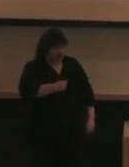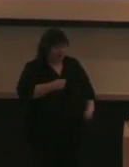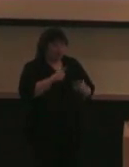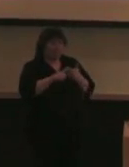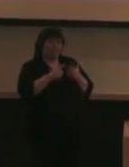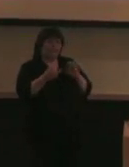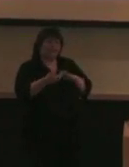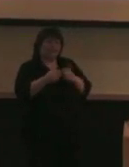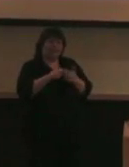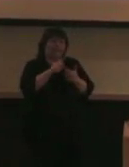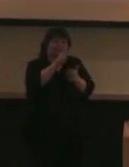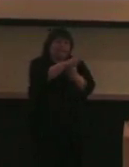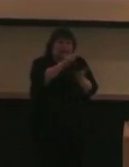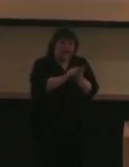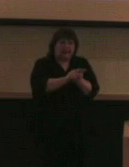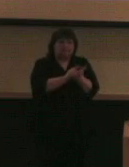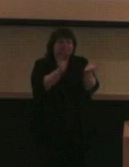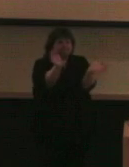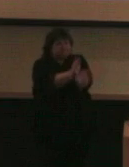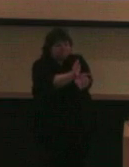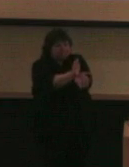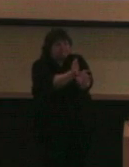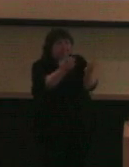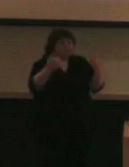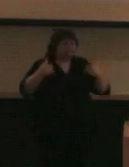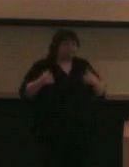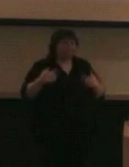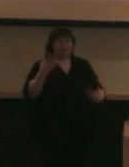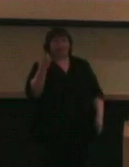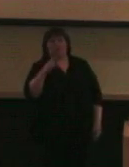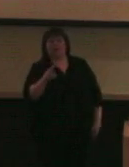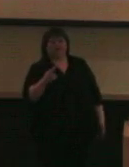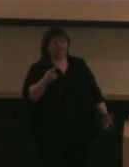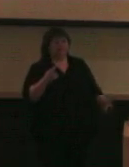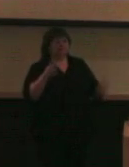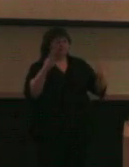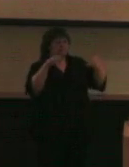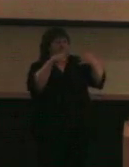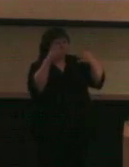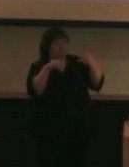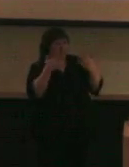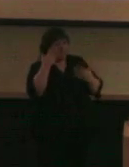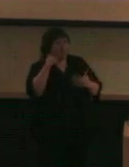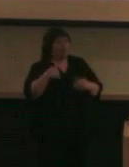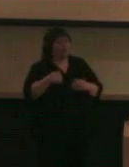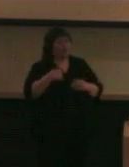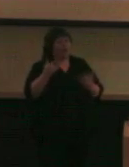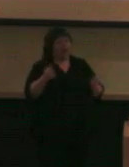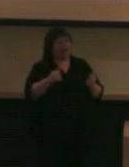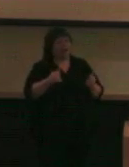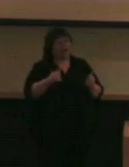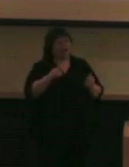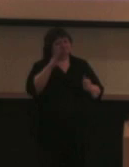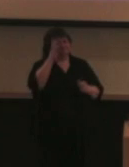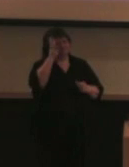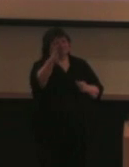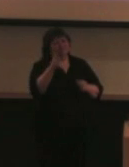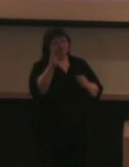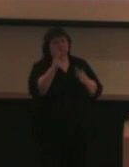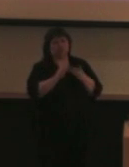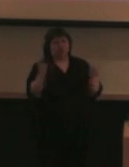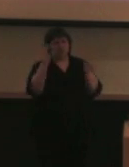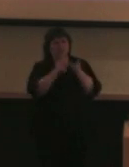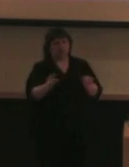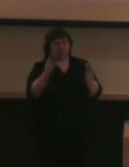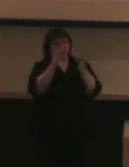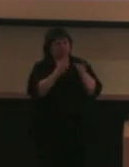the law, caught by the police, for example, or some of you are familiar with maybe Pinocchio. They have a long